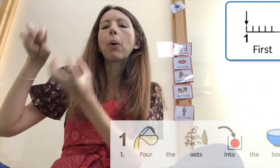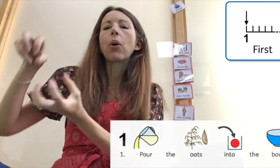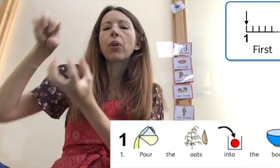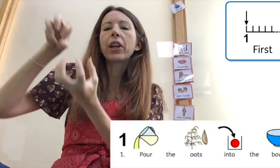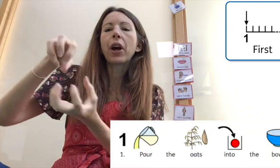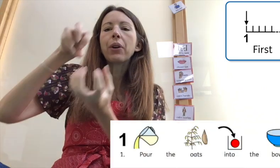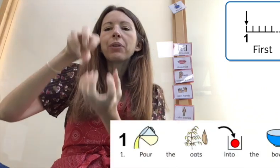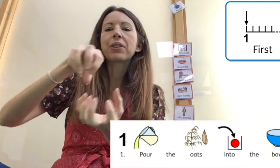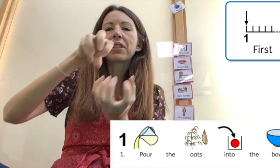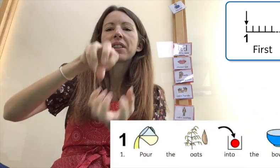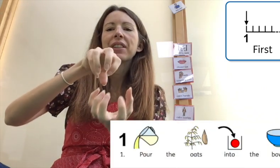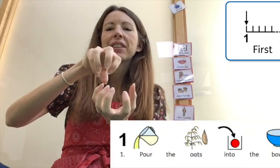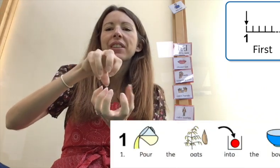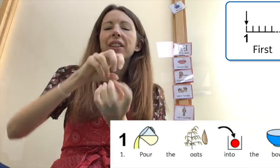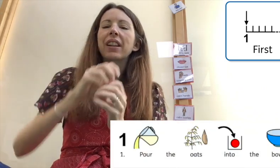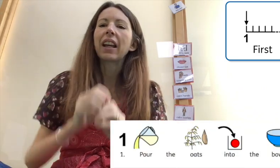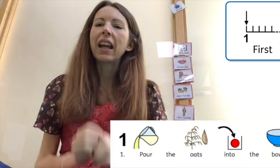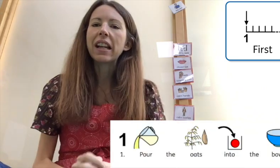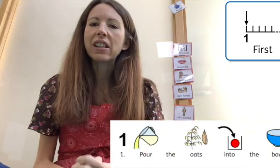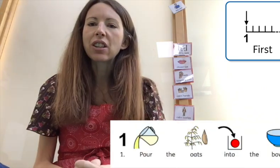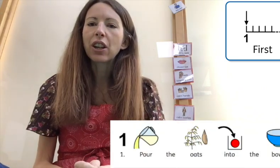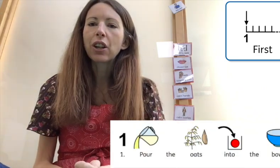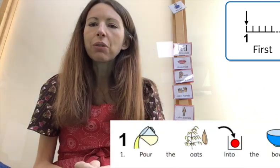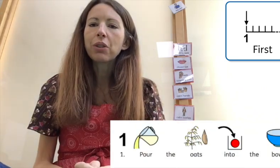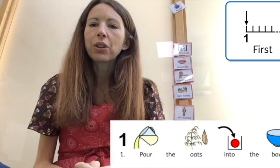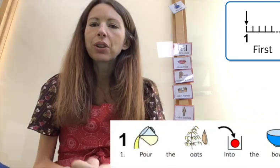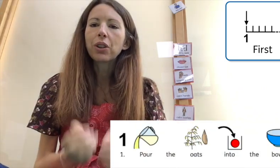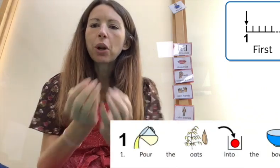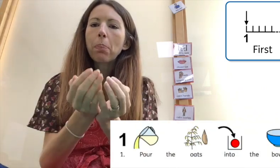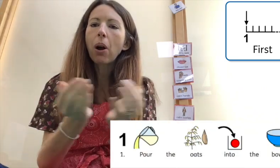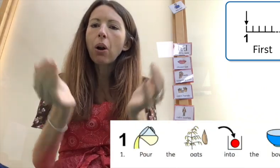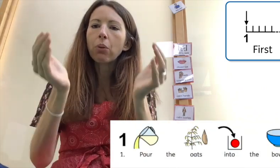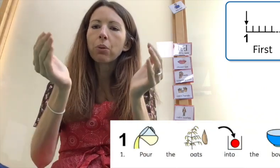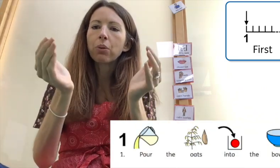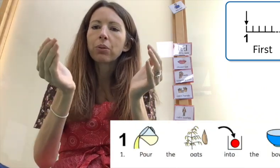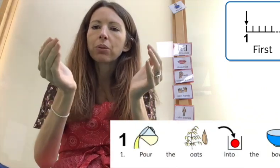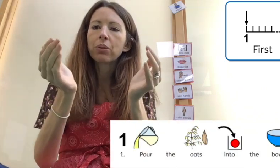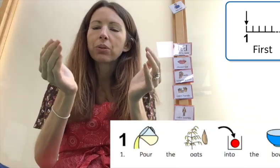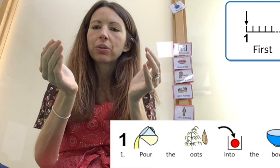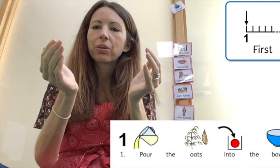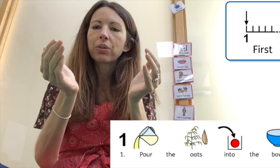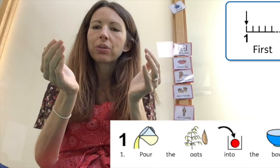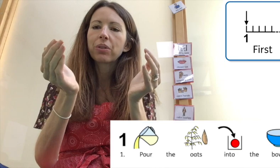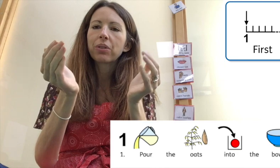pour the oats into your bowl.